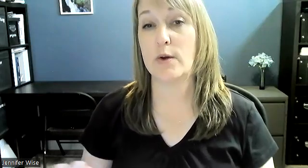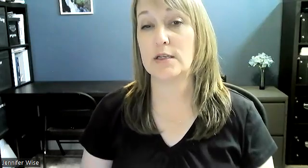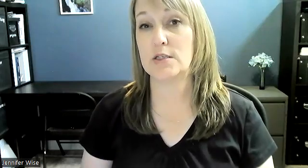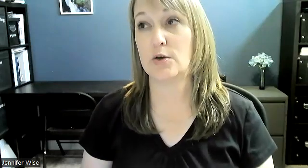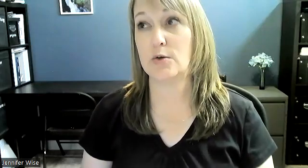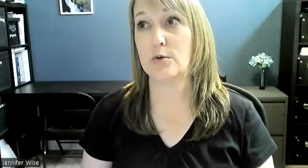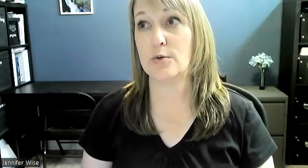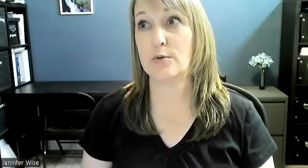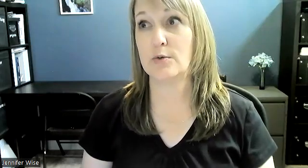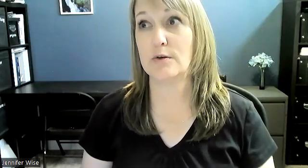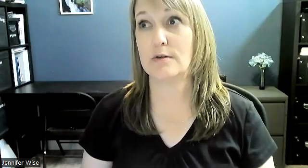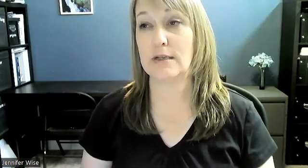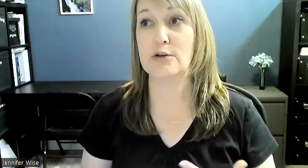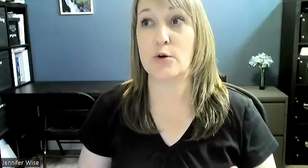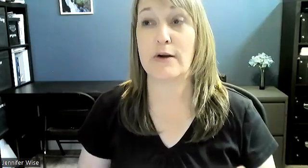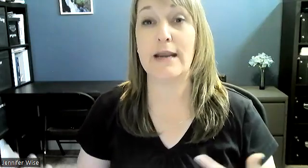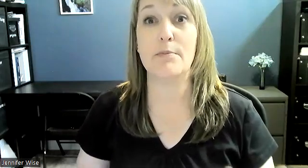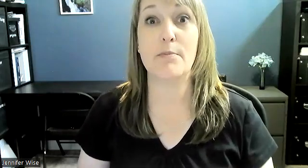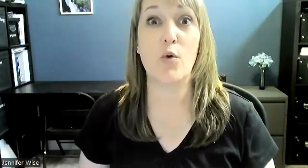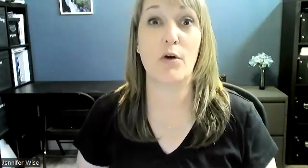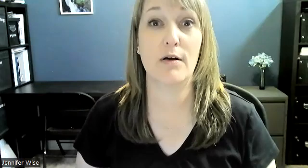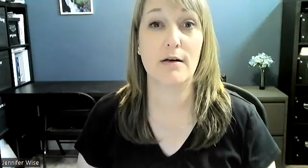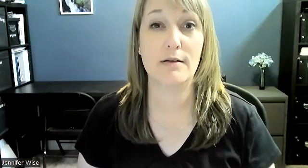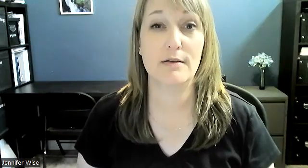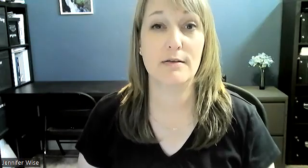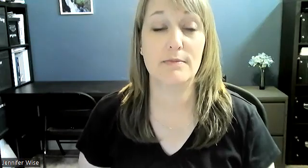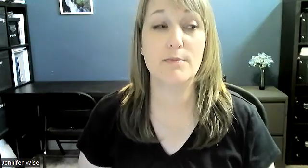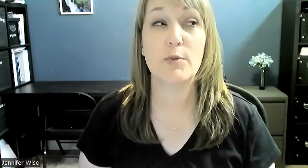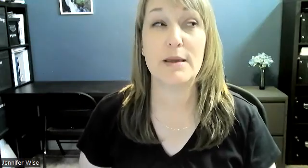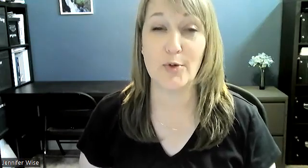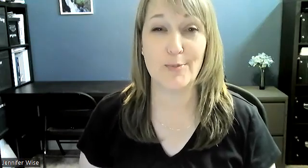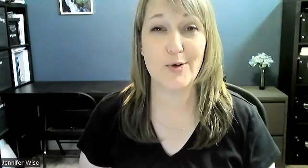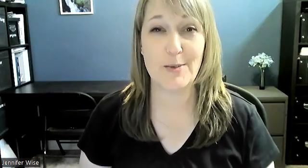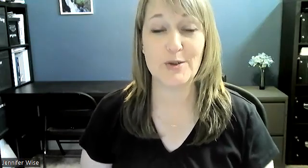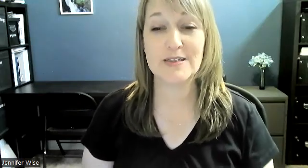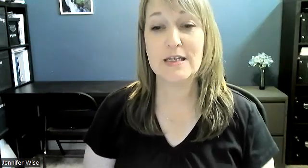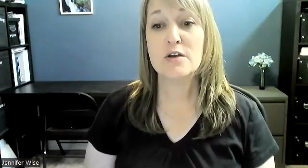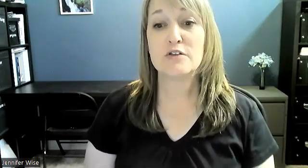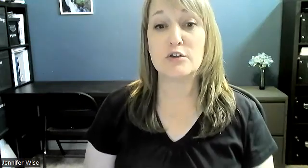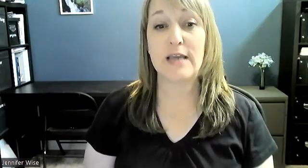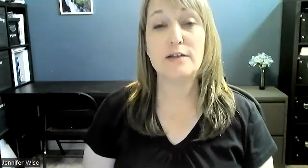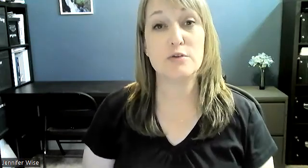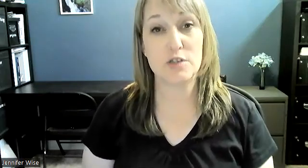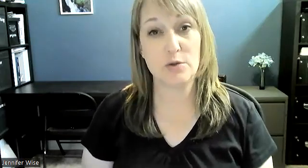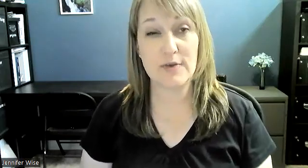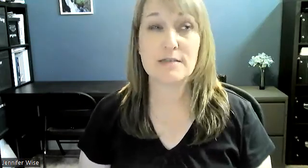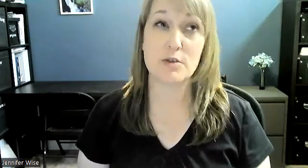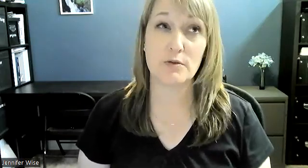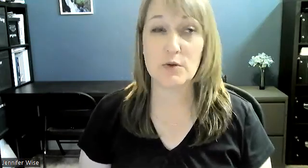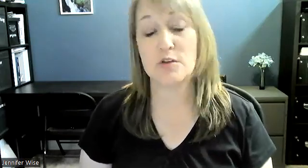going to incorporate more people, more numbers. So you can do the two of us, the two of you, the two